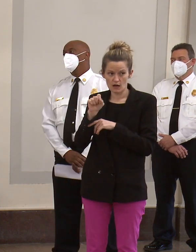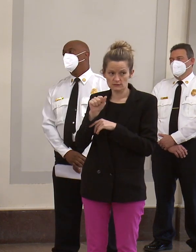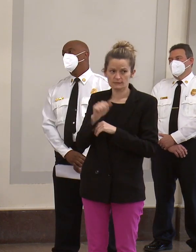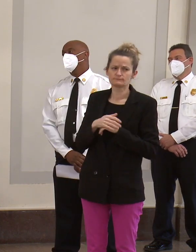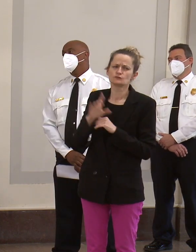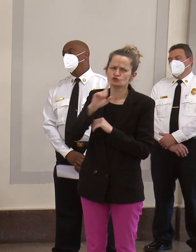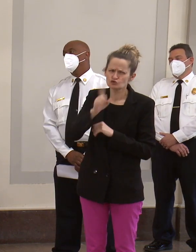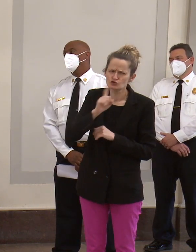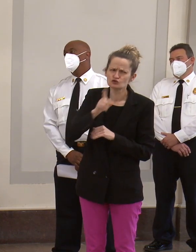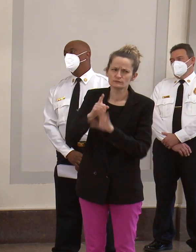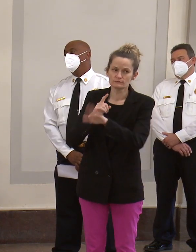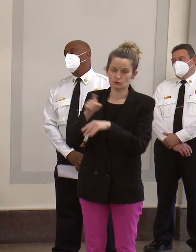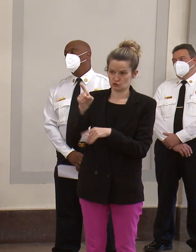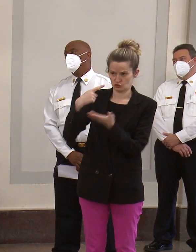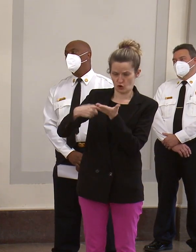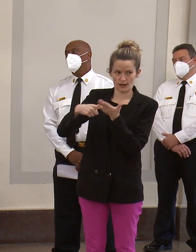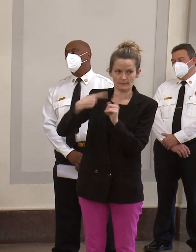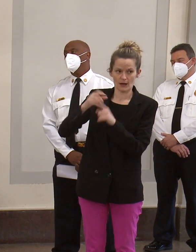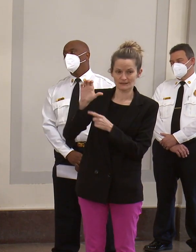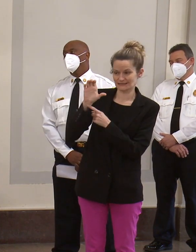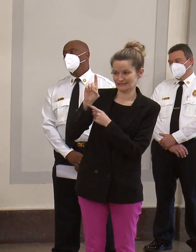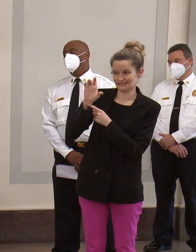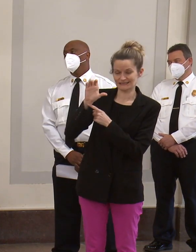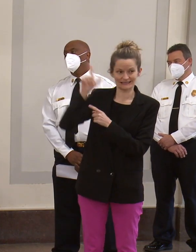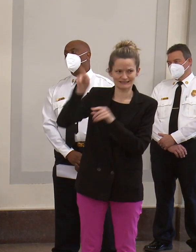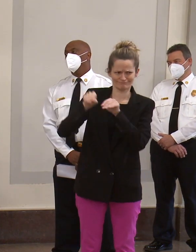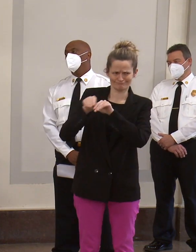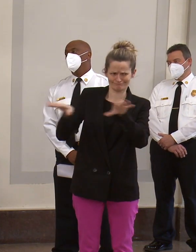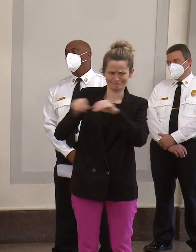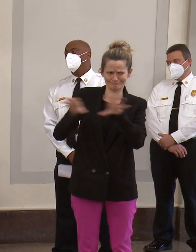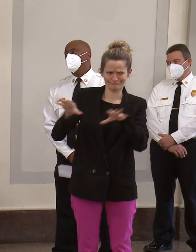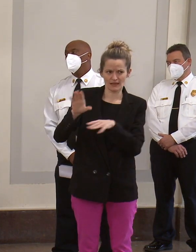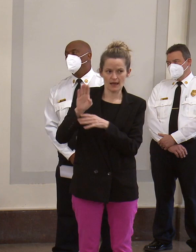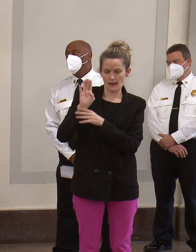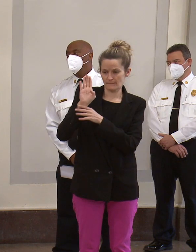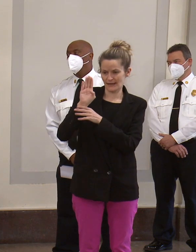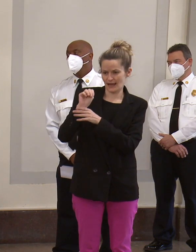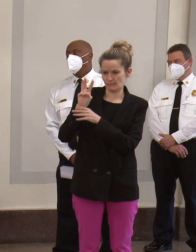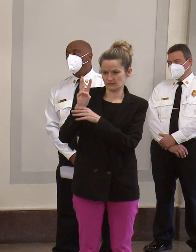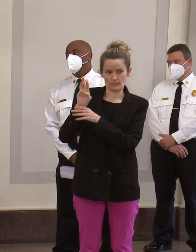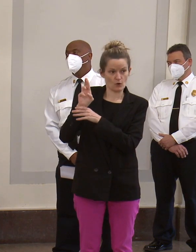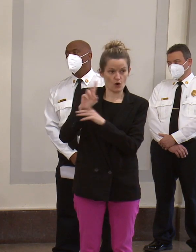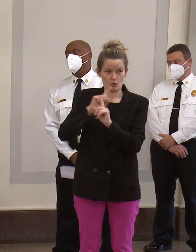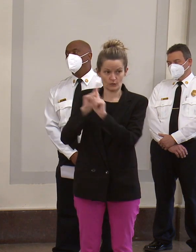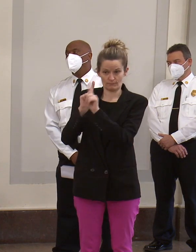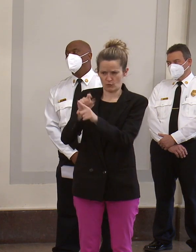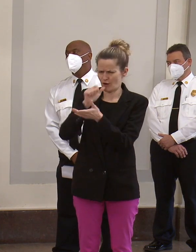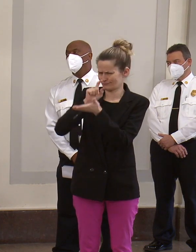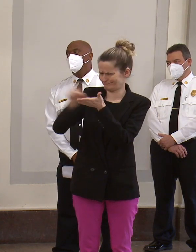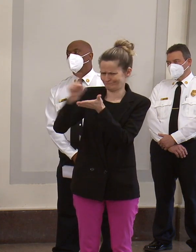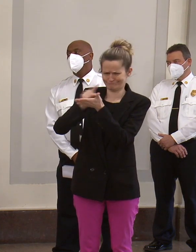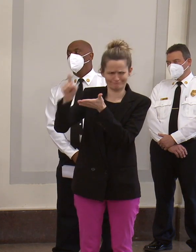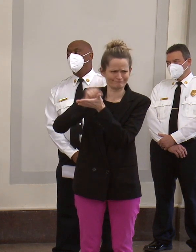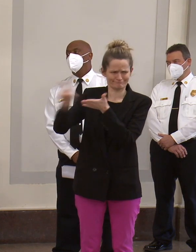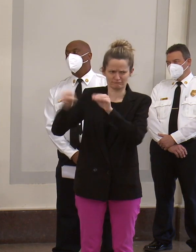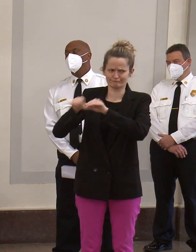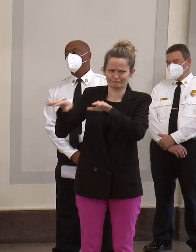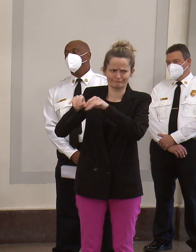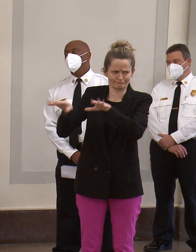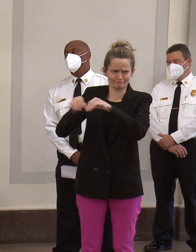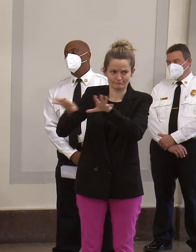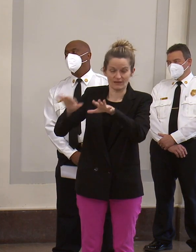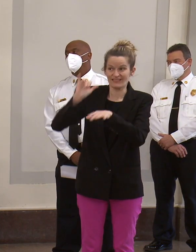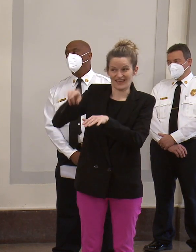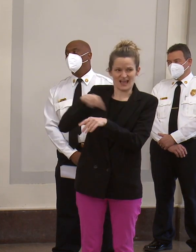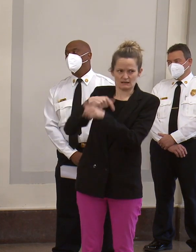what the CDC has put out. So they put out MMWR, we call MMWR reports on a weekly basis, multiple reports. So based on the data